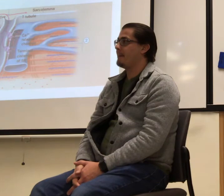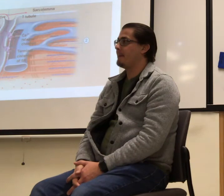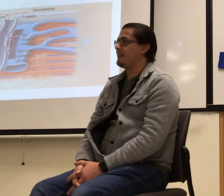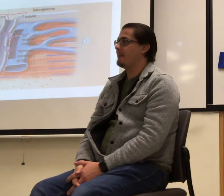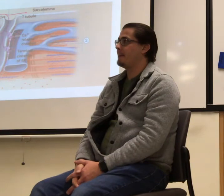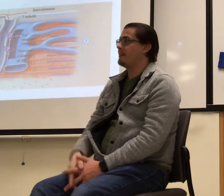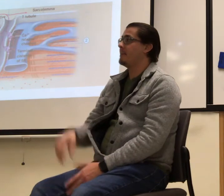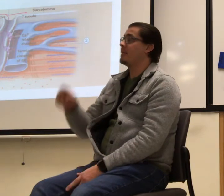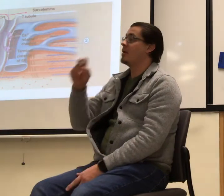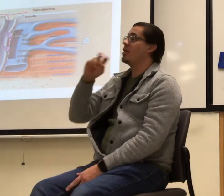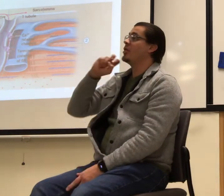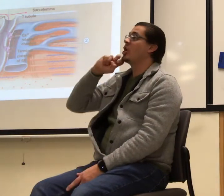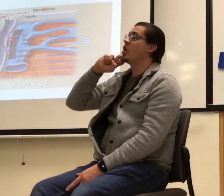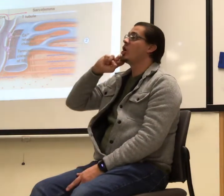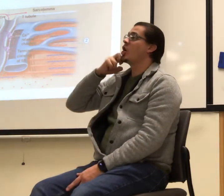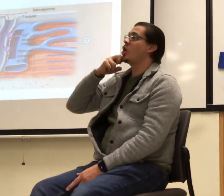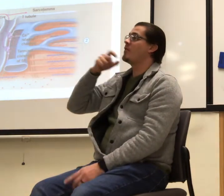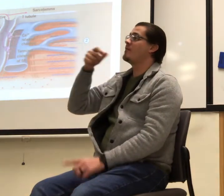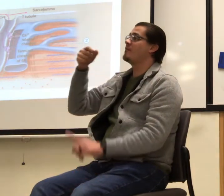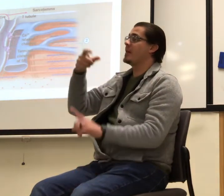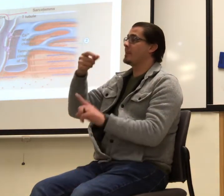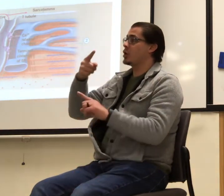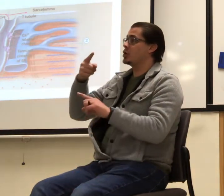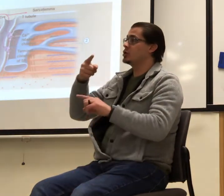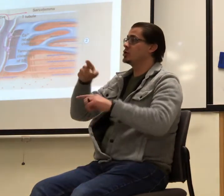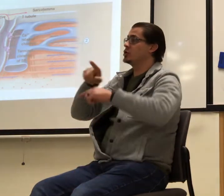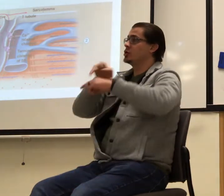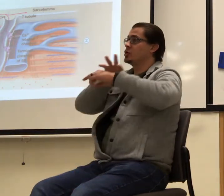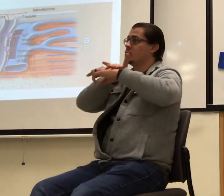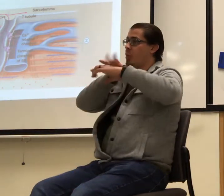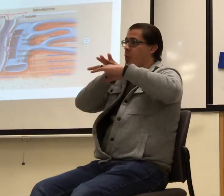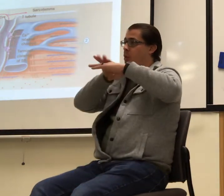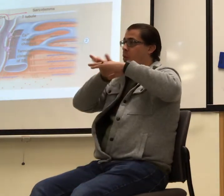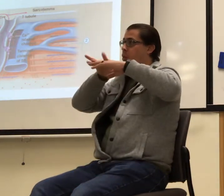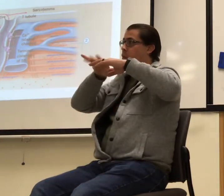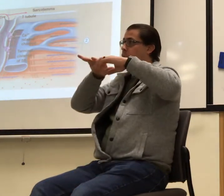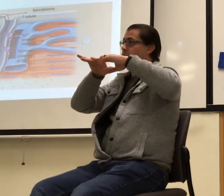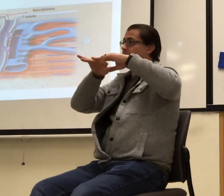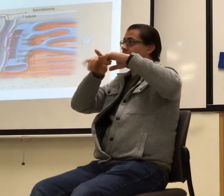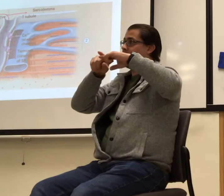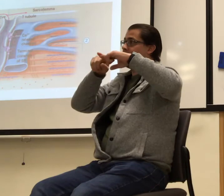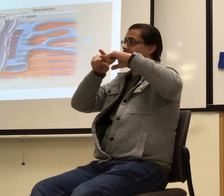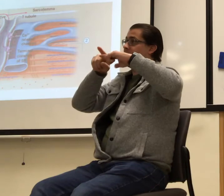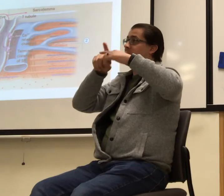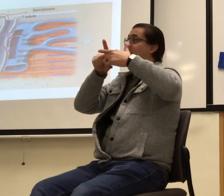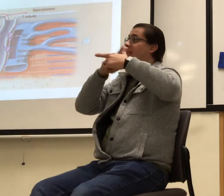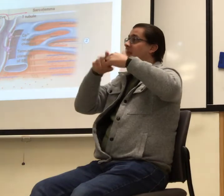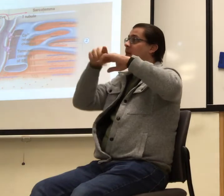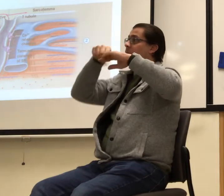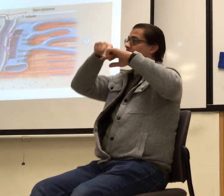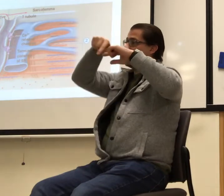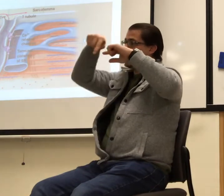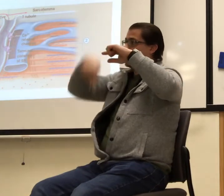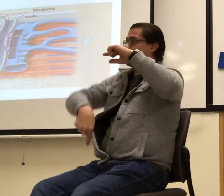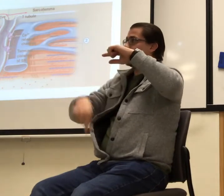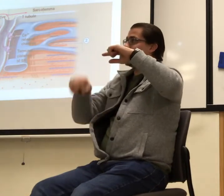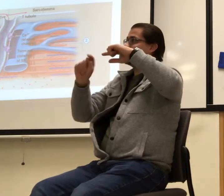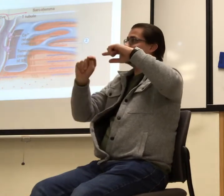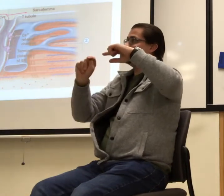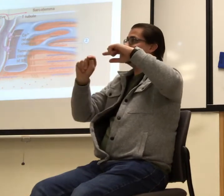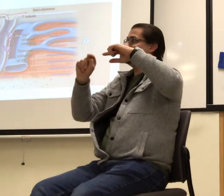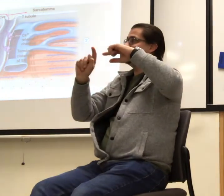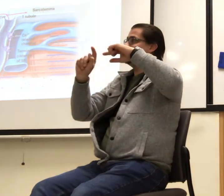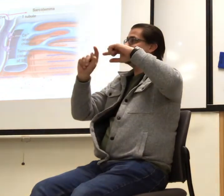The nerve impulse first travels along the surface of the sarcolemma, then deep into the T-tubule.